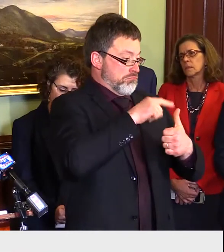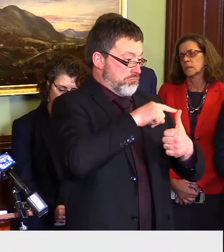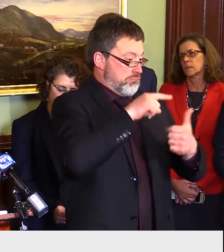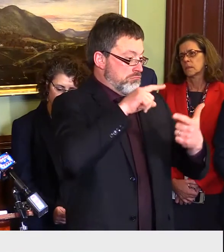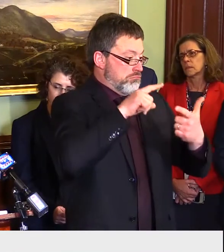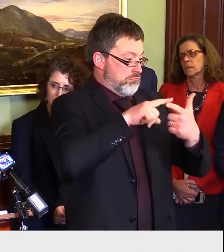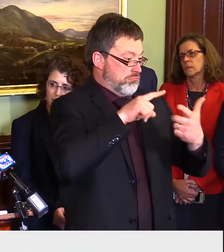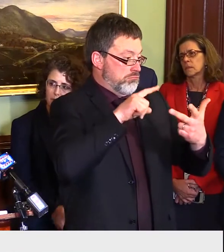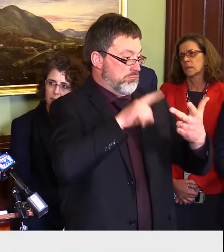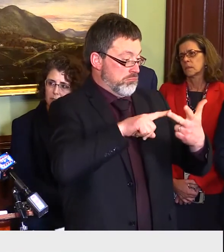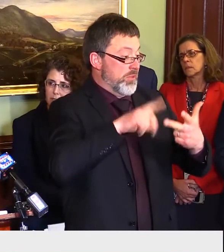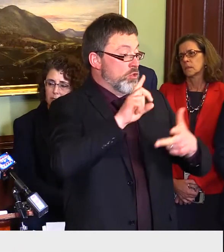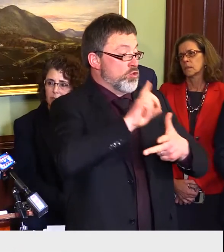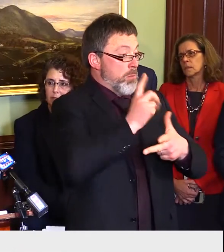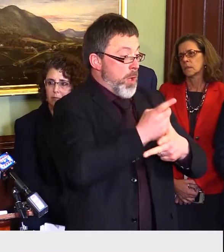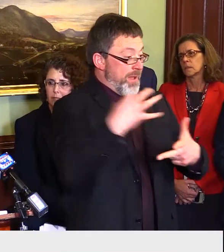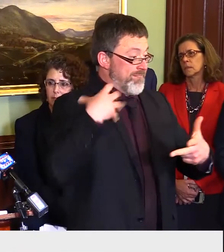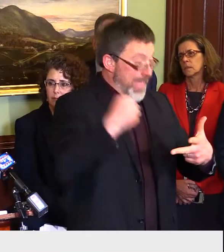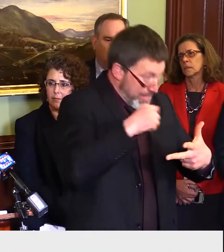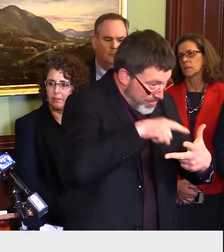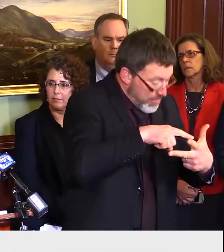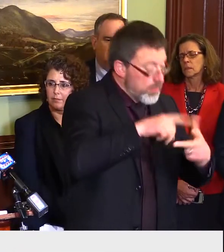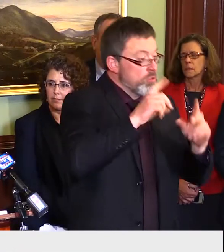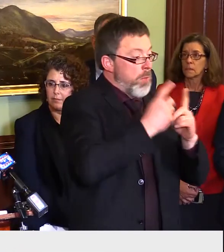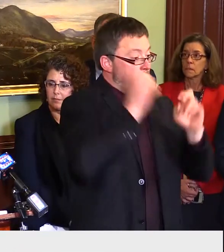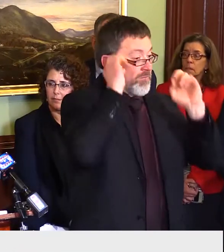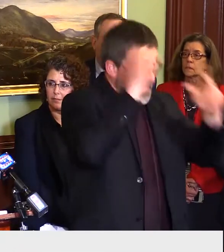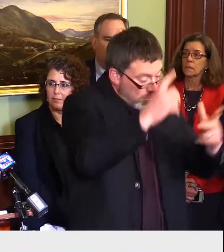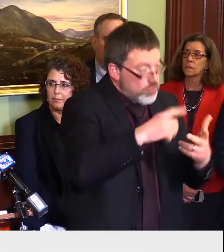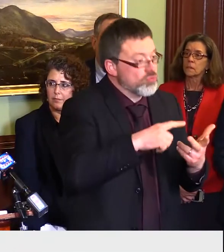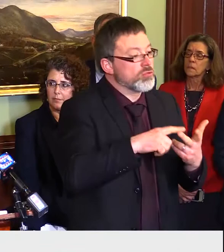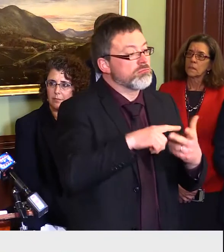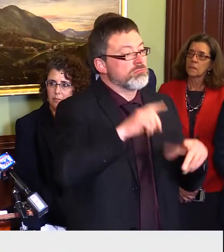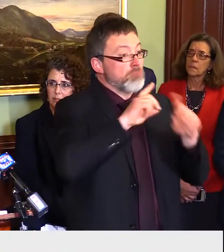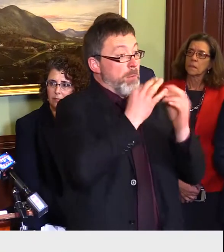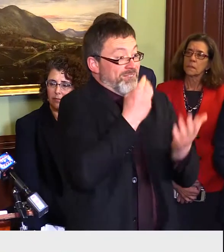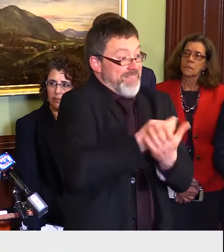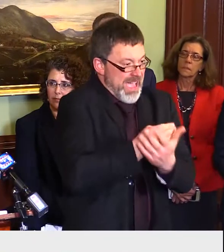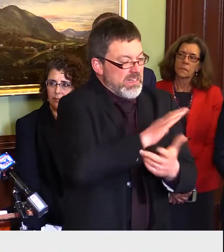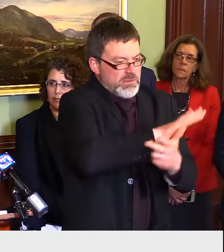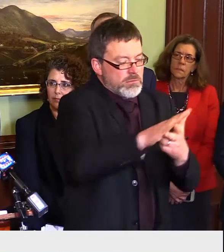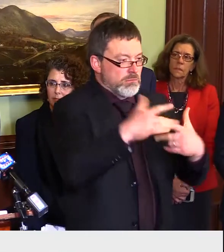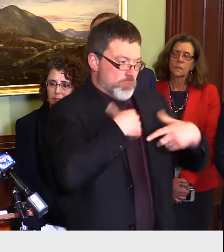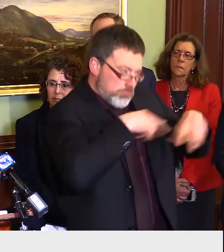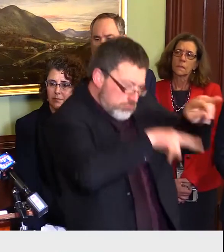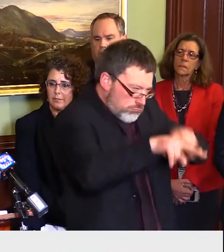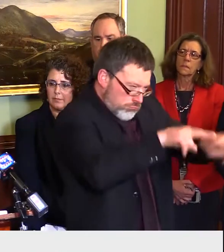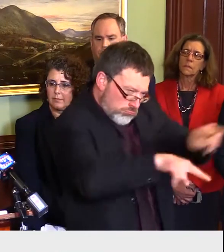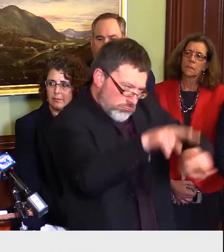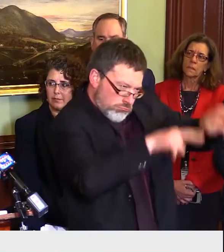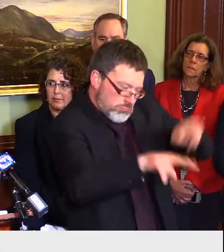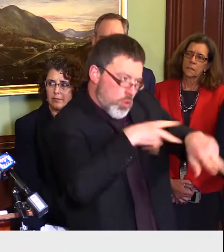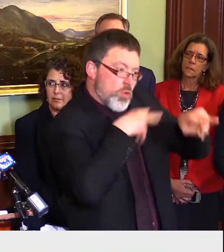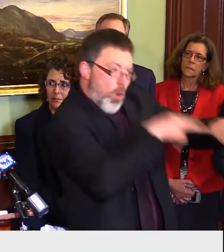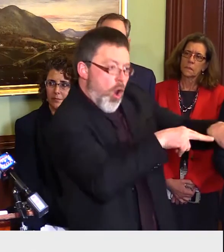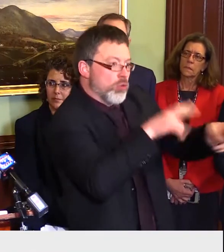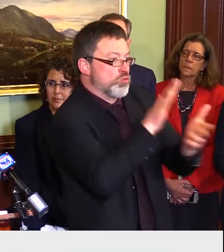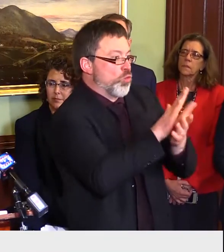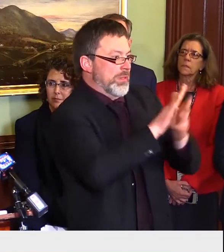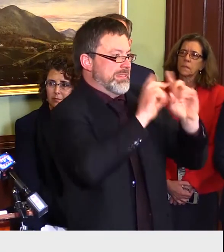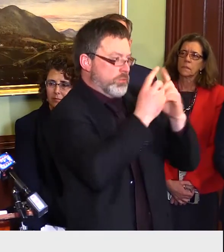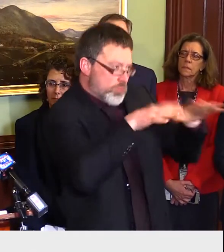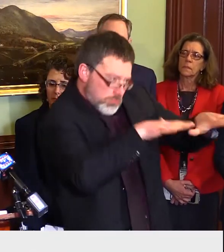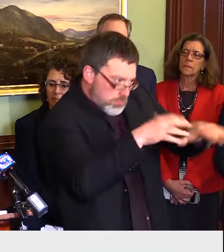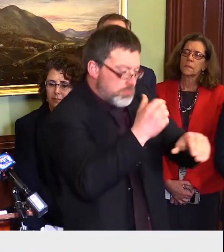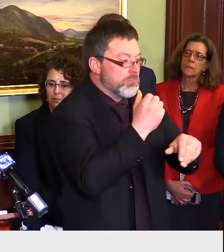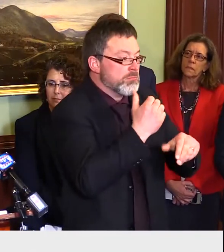parents should be preparing for this possibility. In closing, I want to thank this group and their teams